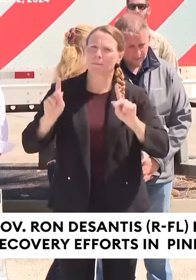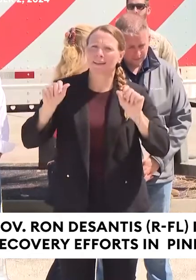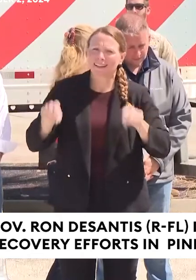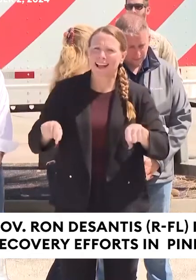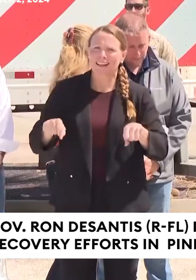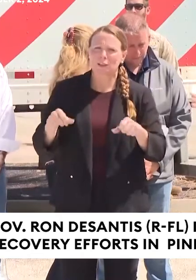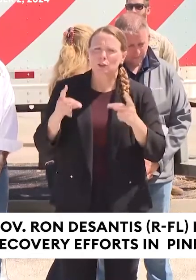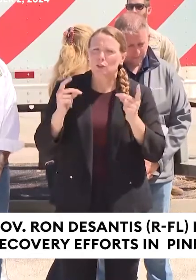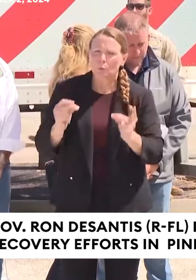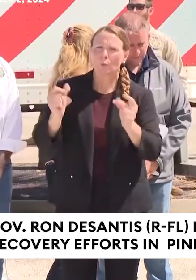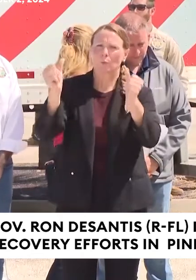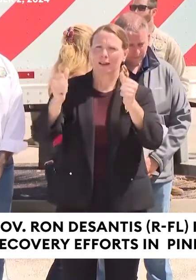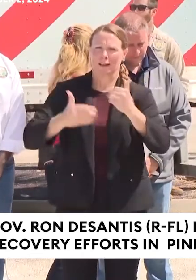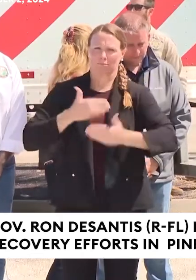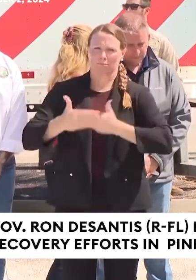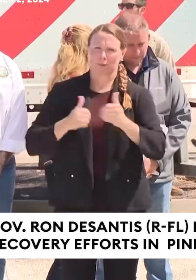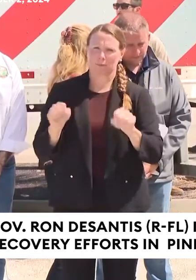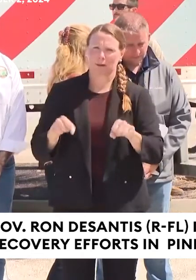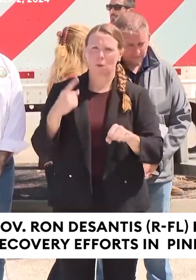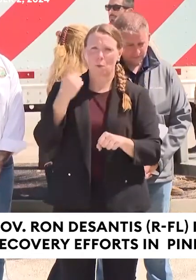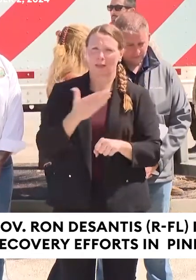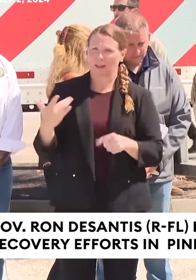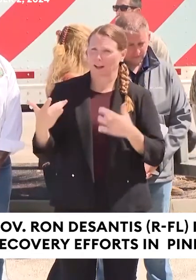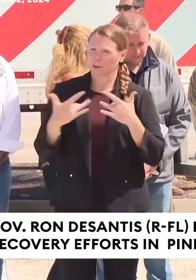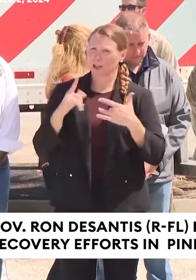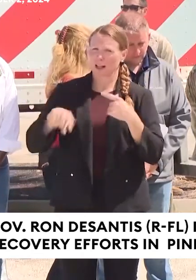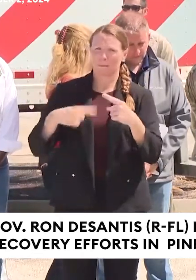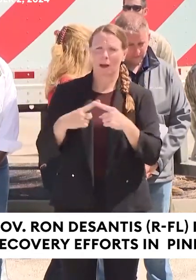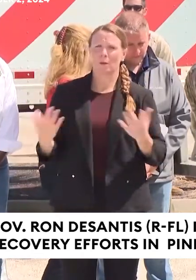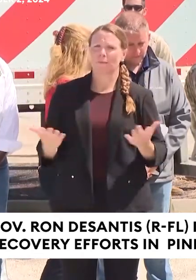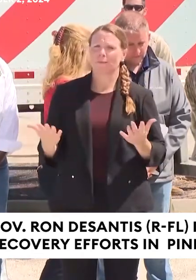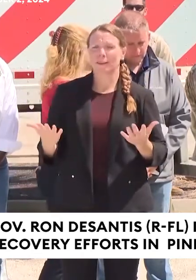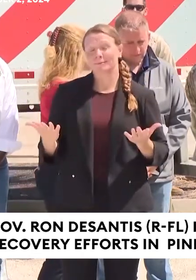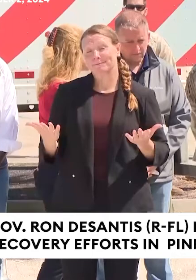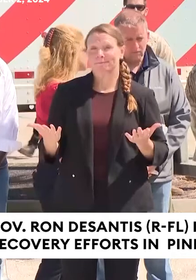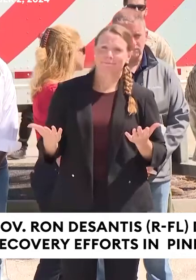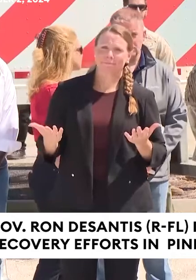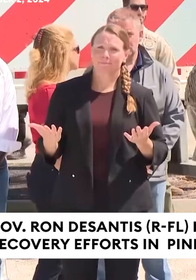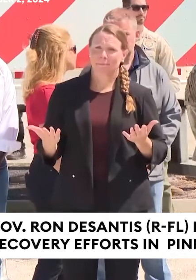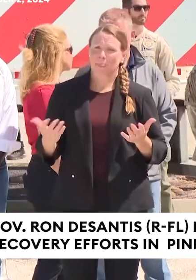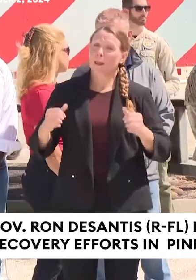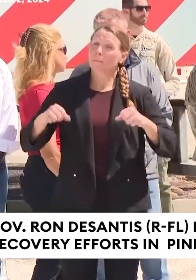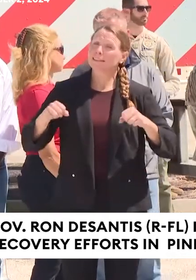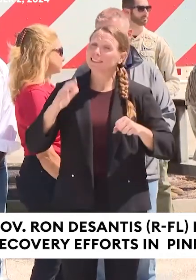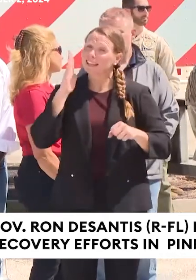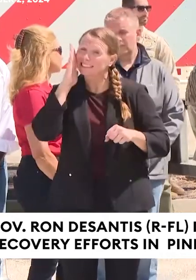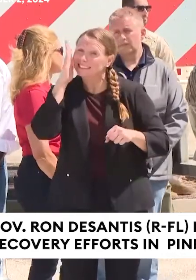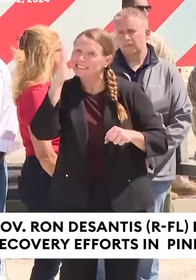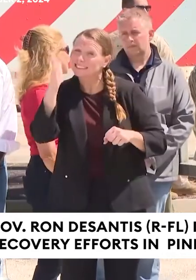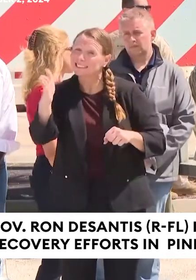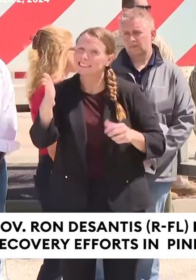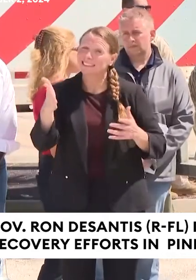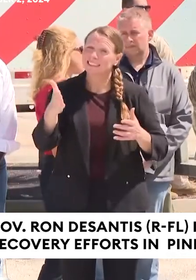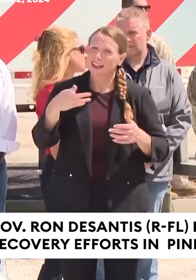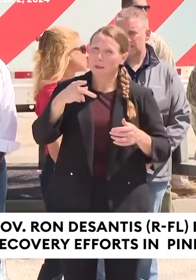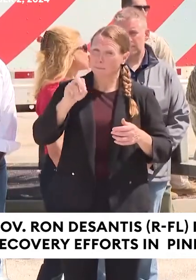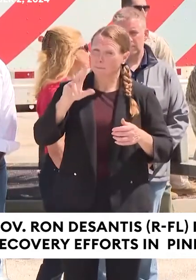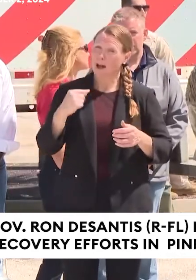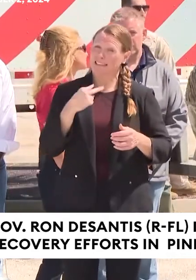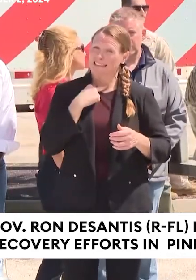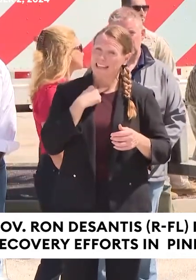quickly as possible. One of the things I'm concerned about is potentially these ports getting hung up. I think